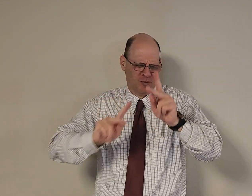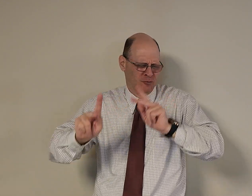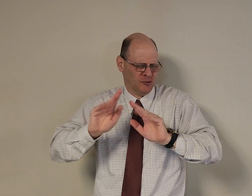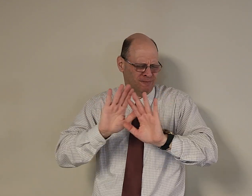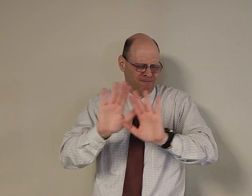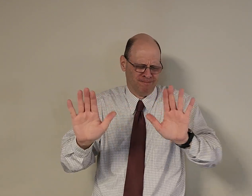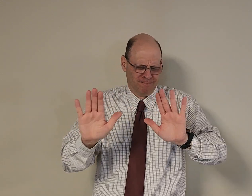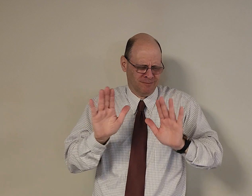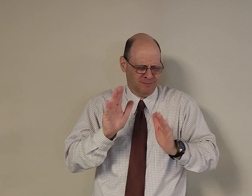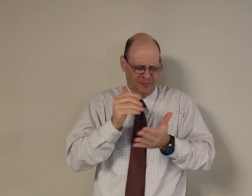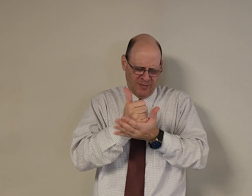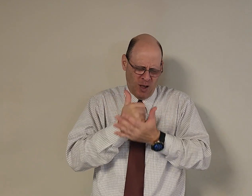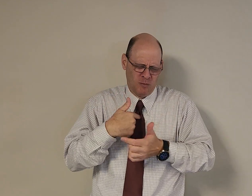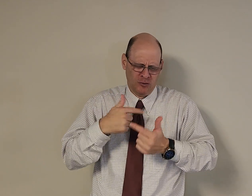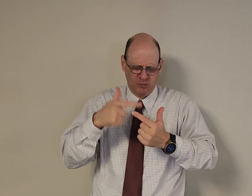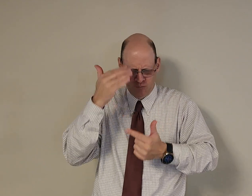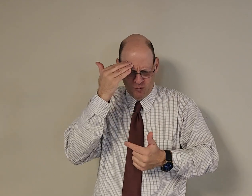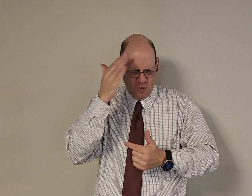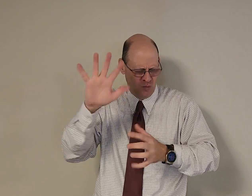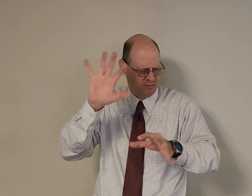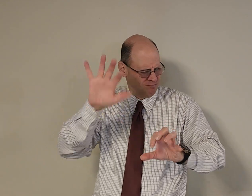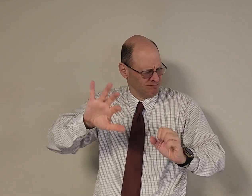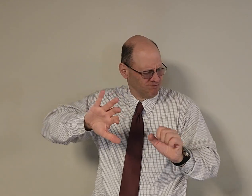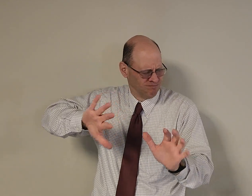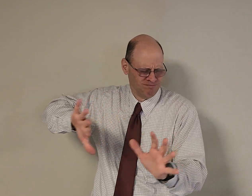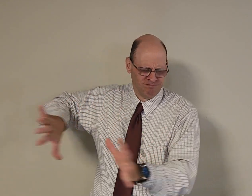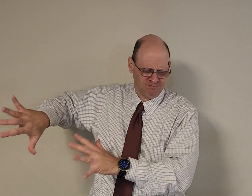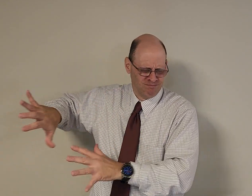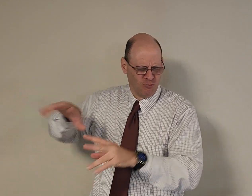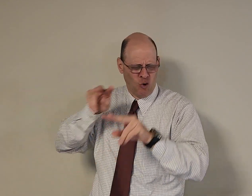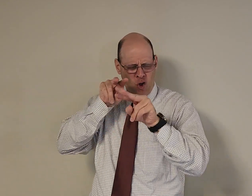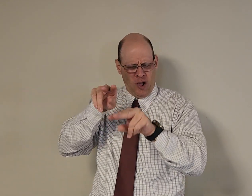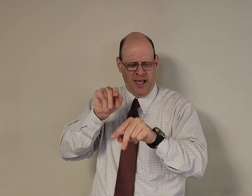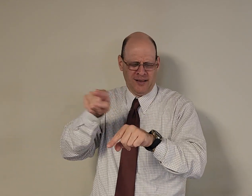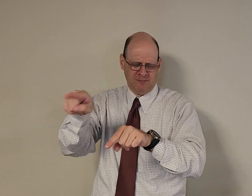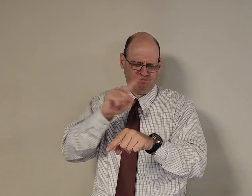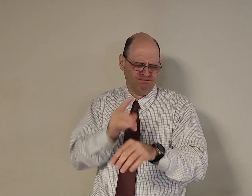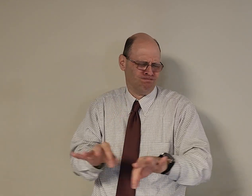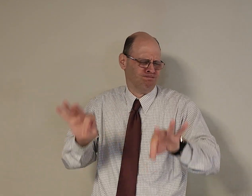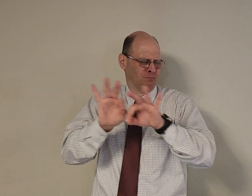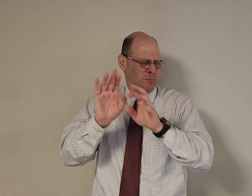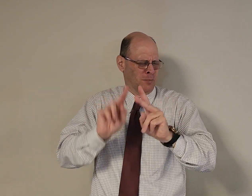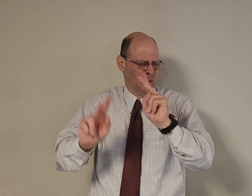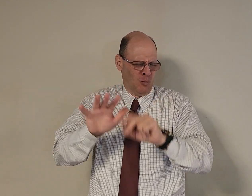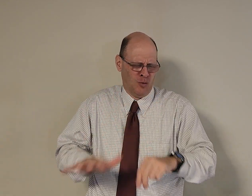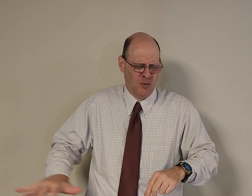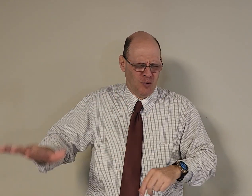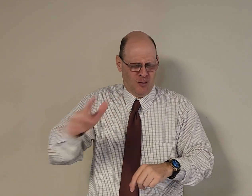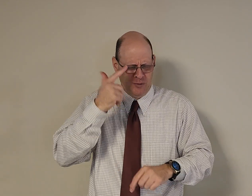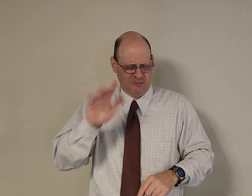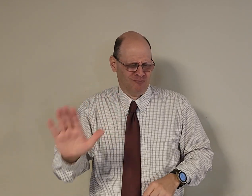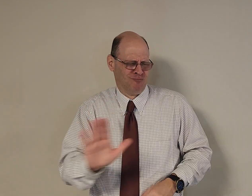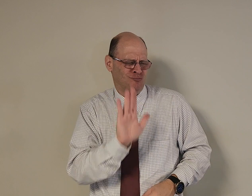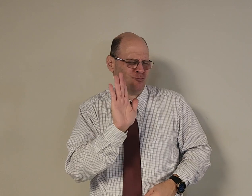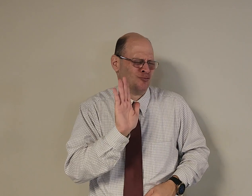to reach out to others, to witness, to help others. We know, Lord, that you look at those, their